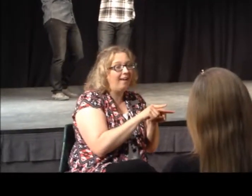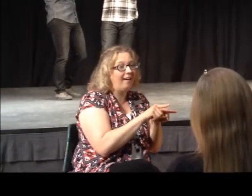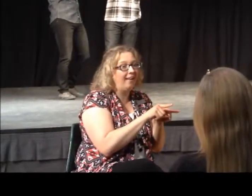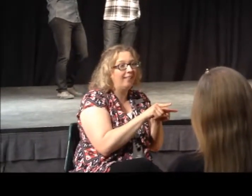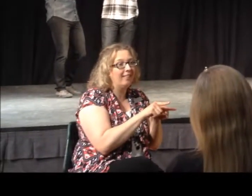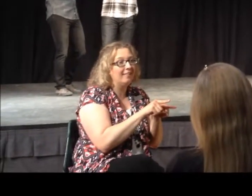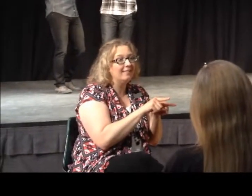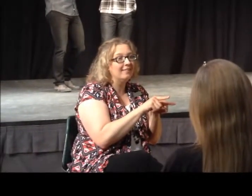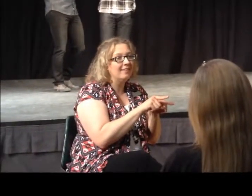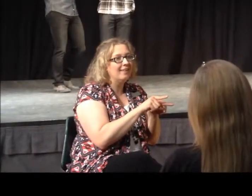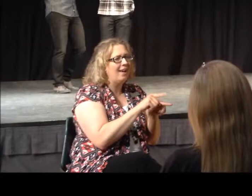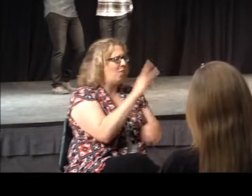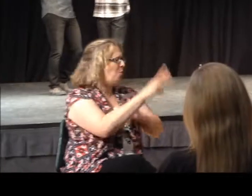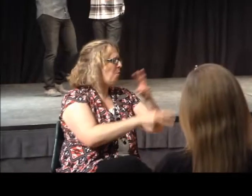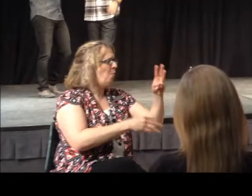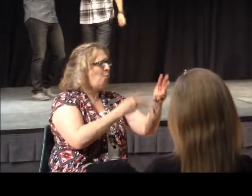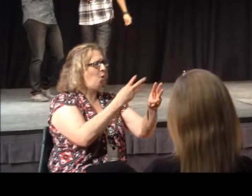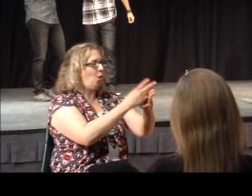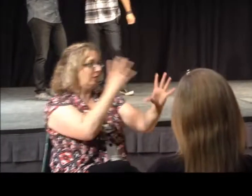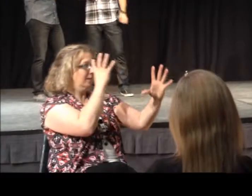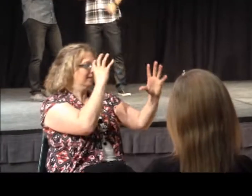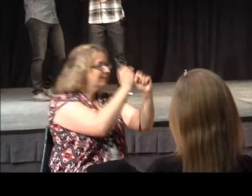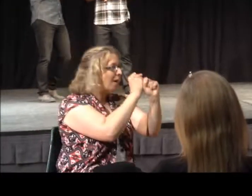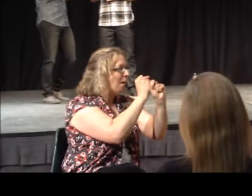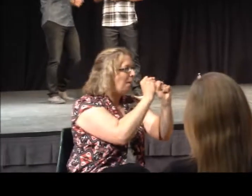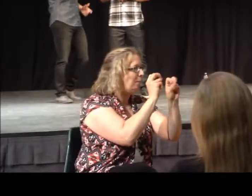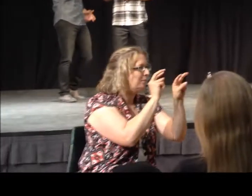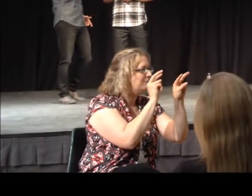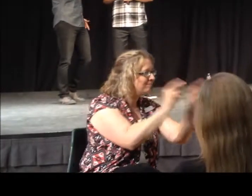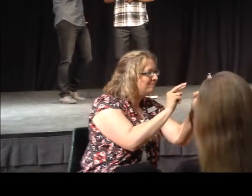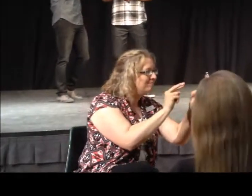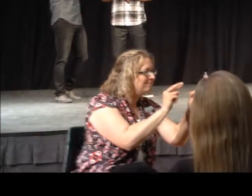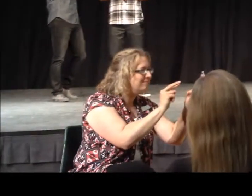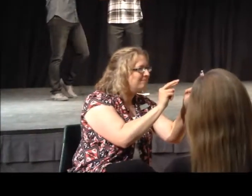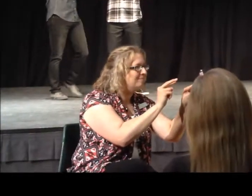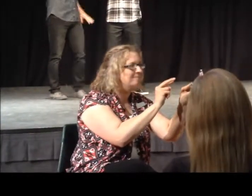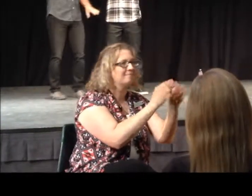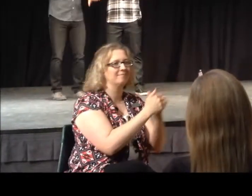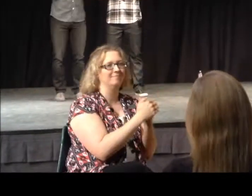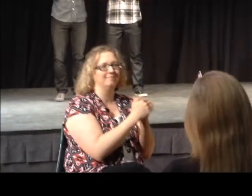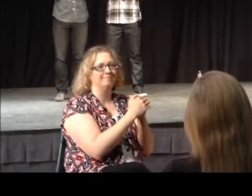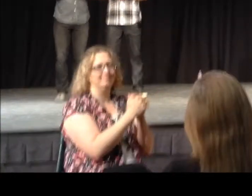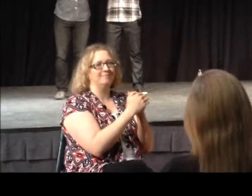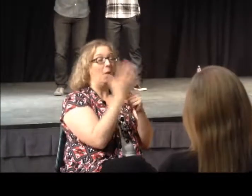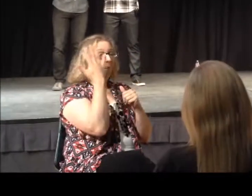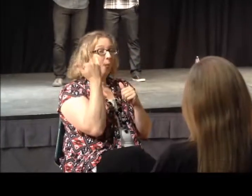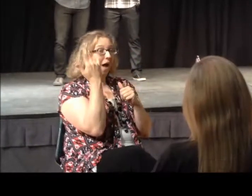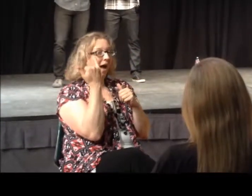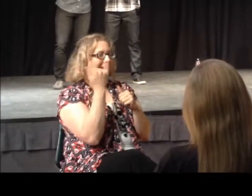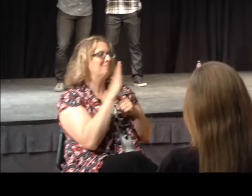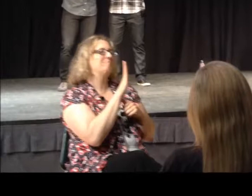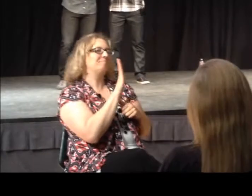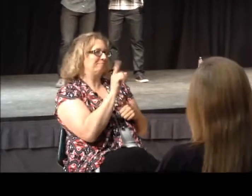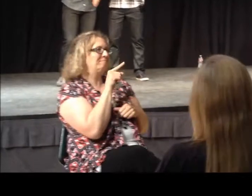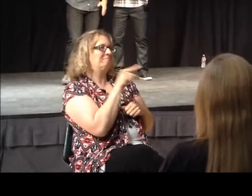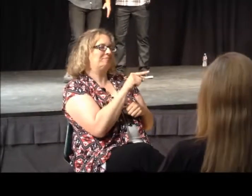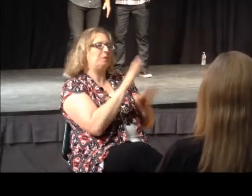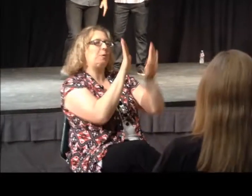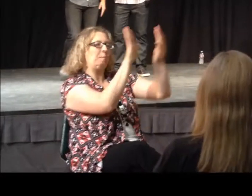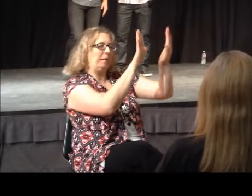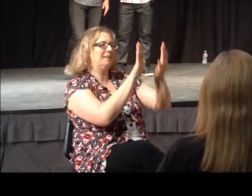The whole world stops And it's tears for a while Cause you're amazing